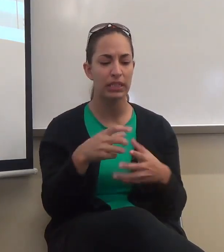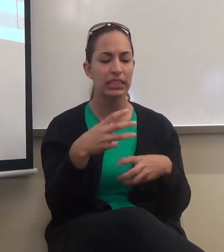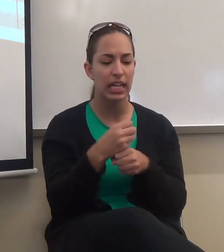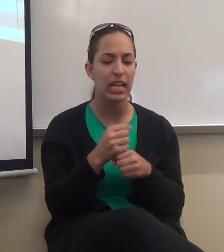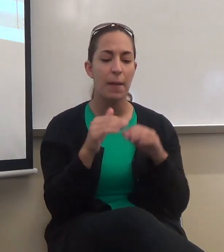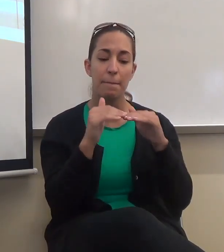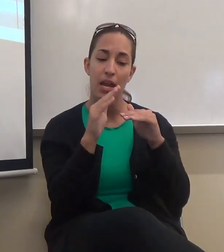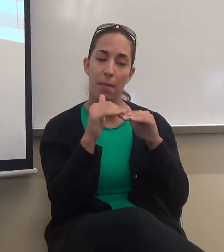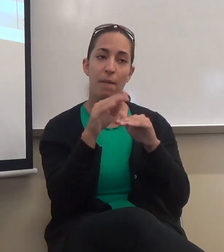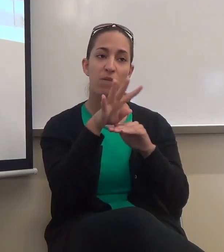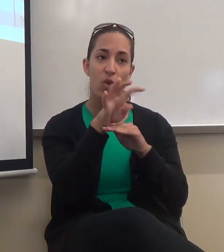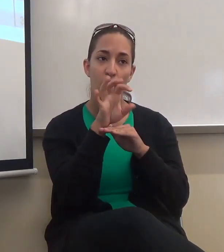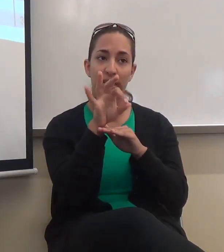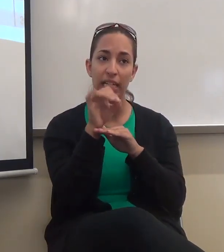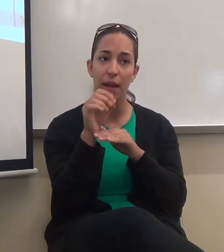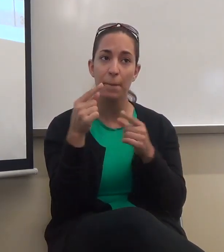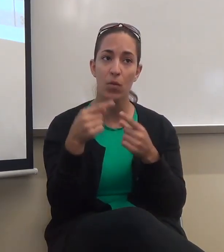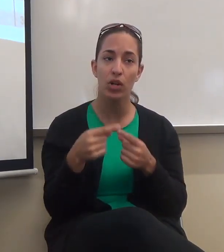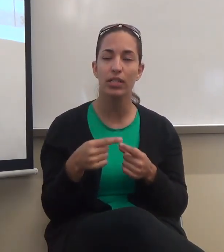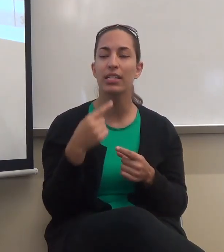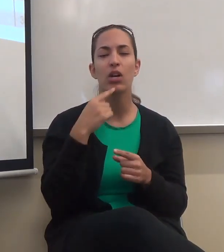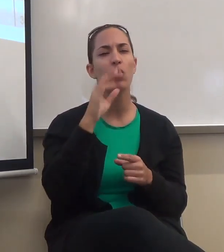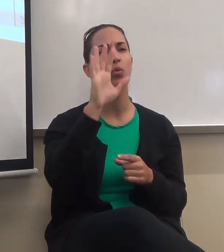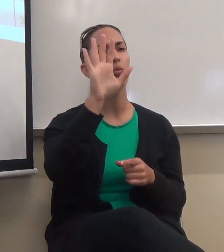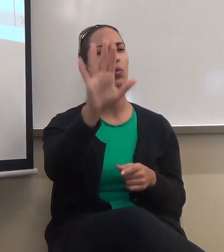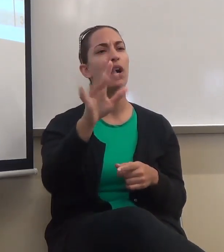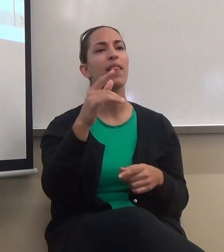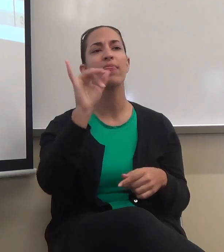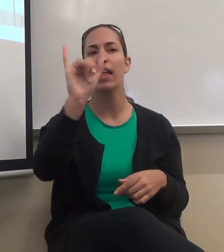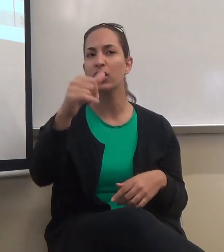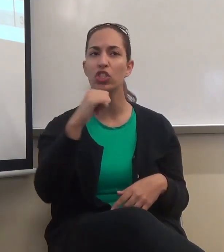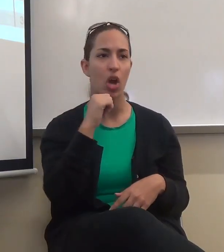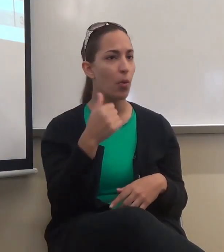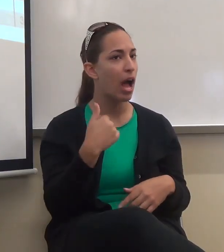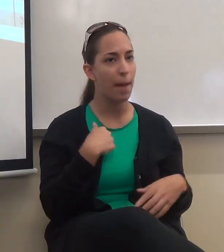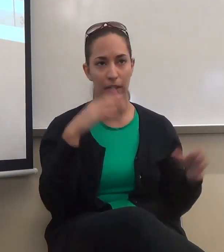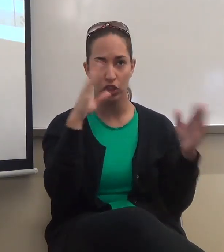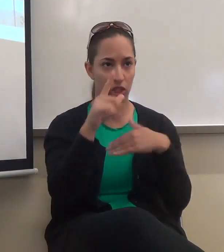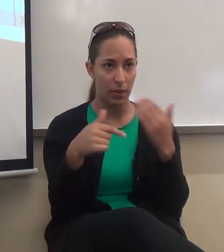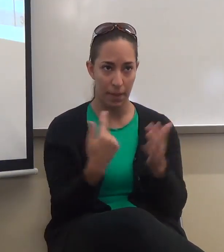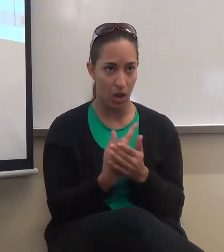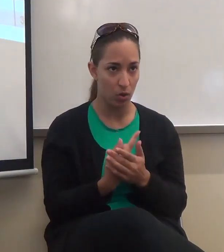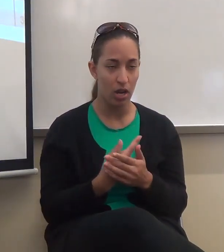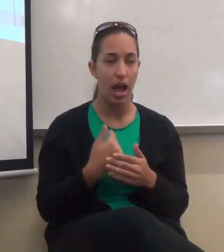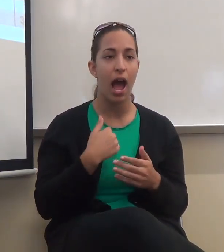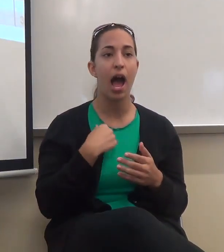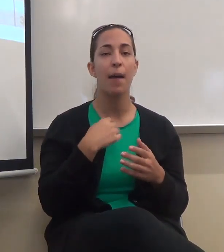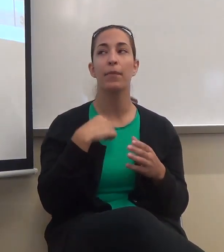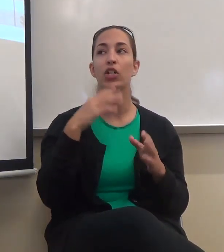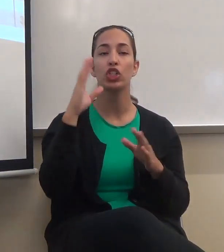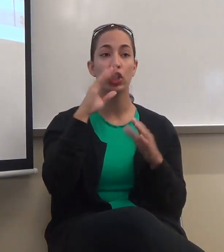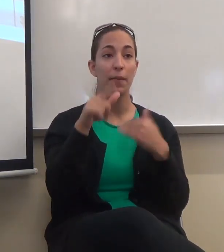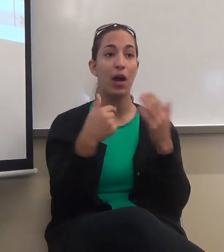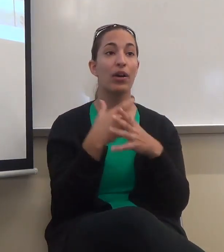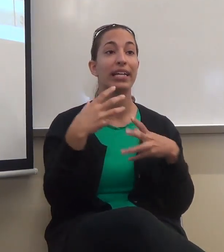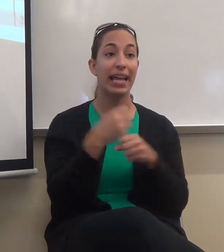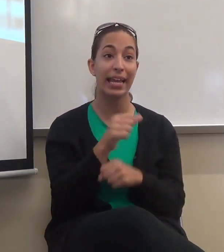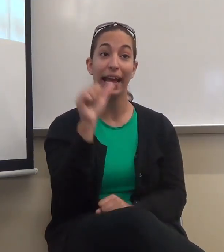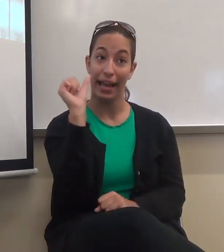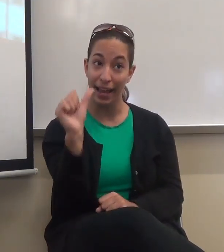the points. minimum is not what I'm concerned about. I'm concerned about you It's getting 700. an A, all right? Yeah, that's, The number